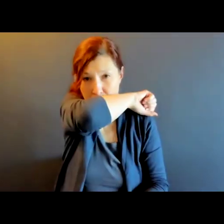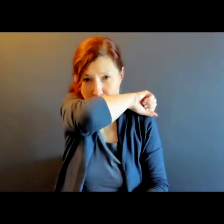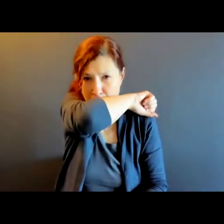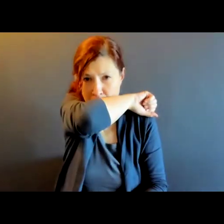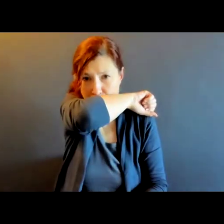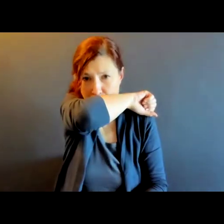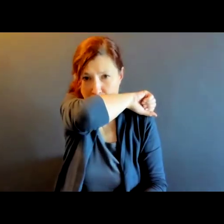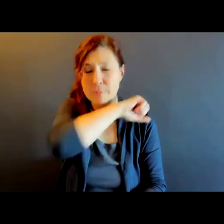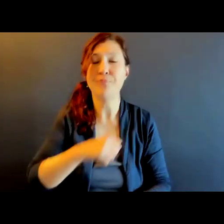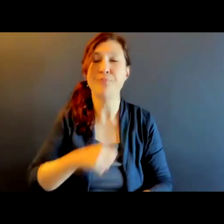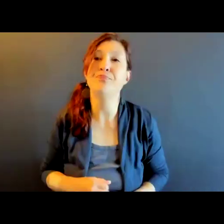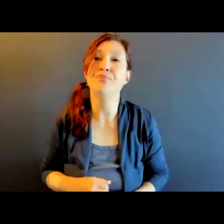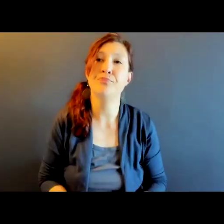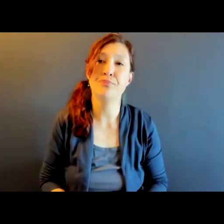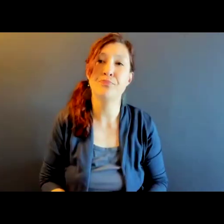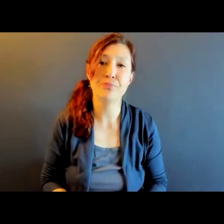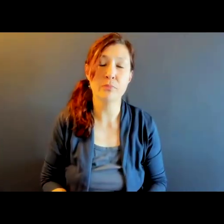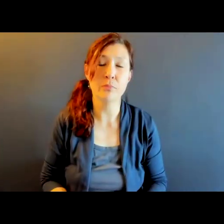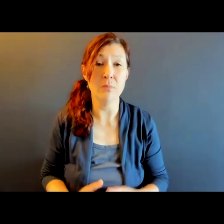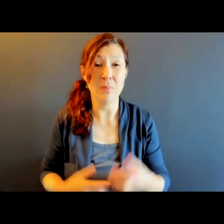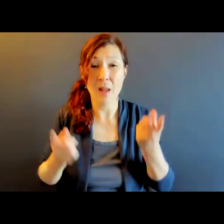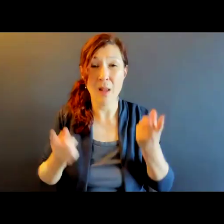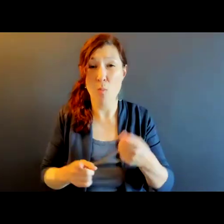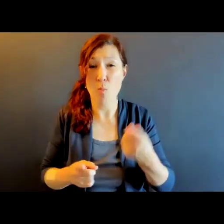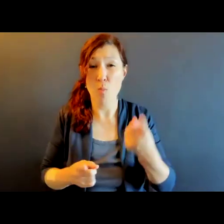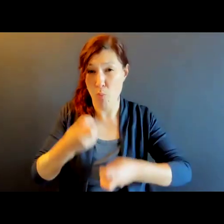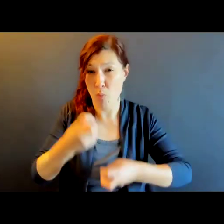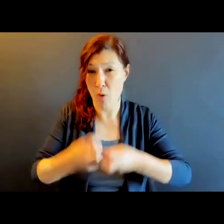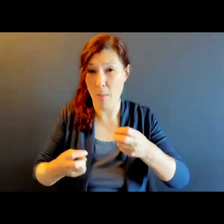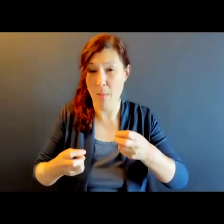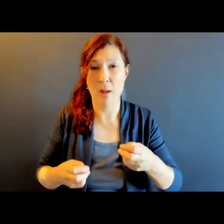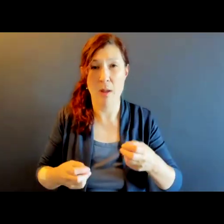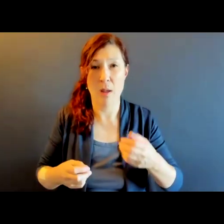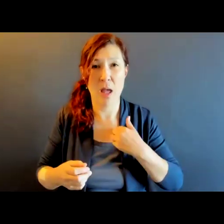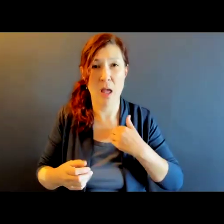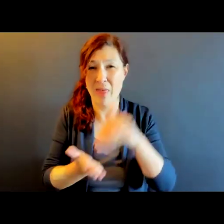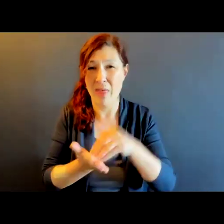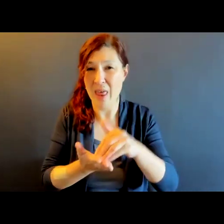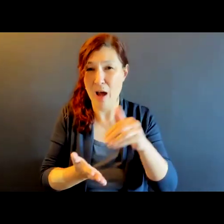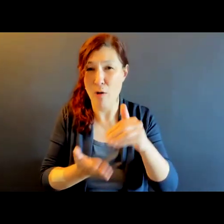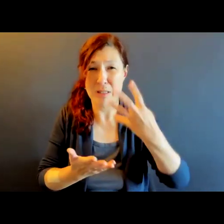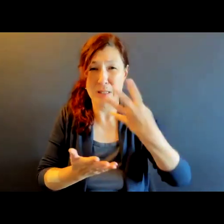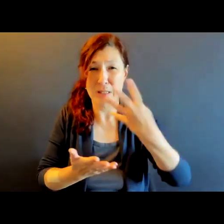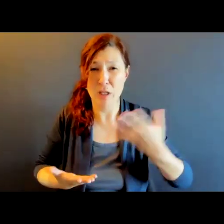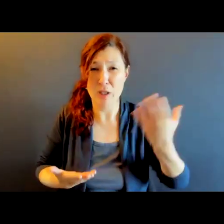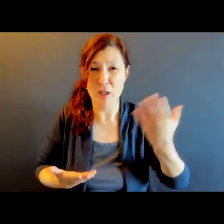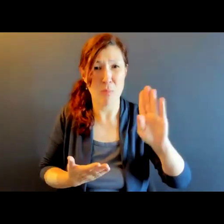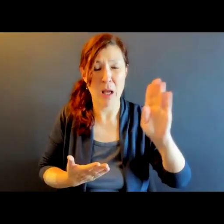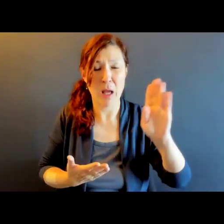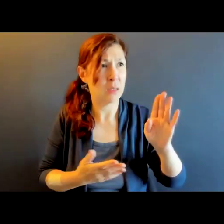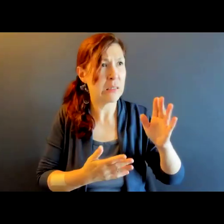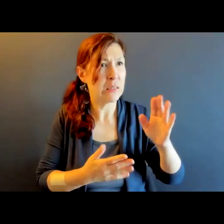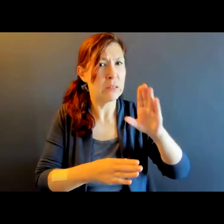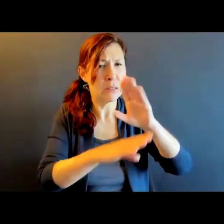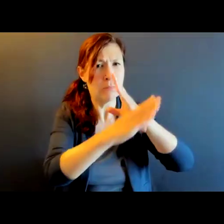So the problem we were able to find is thousands of adult immigrants in Boston are unable to access better employment